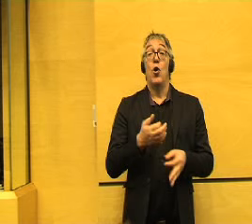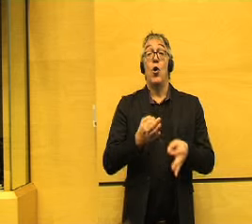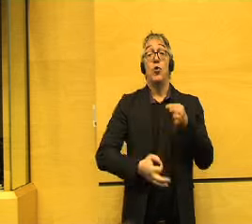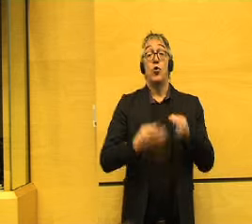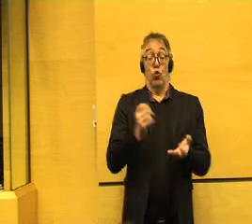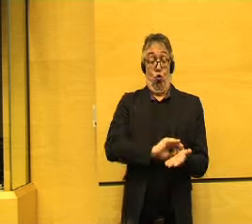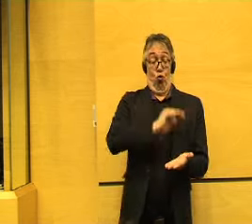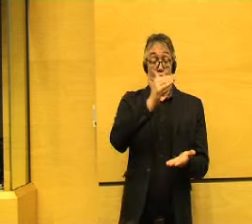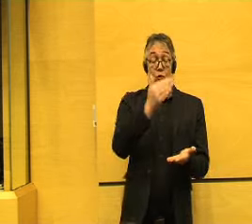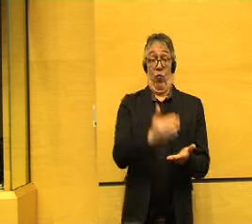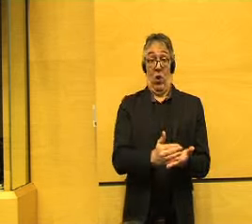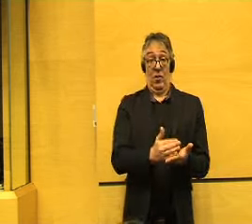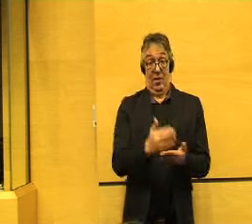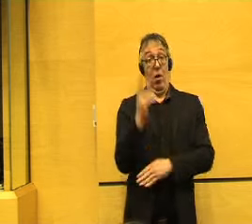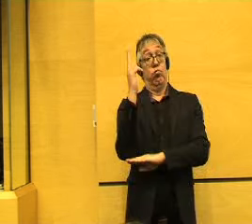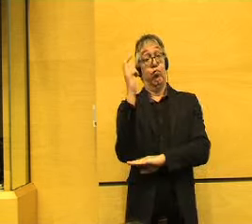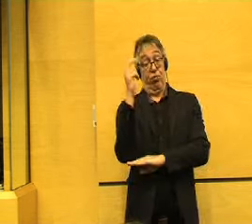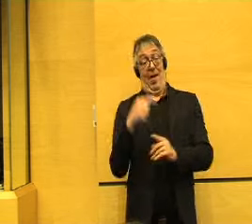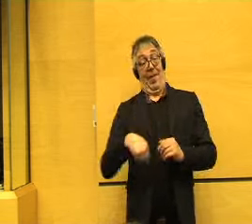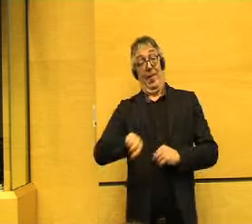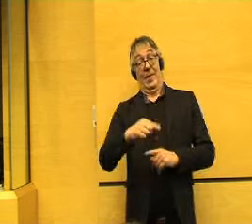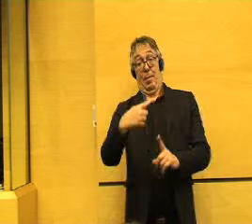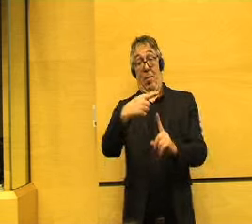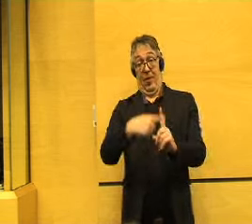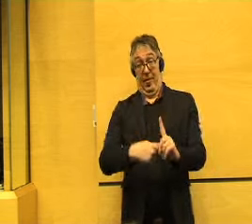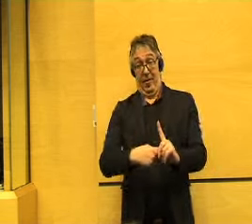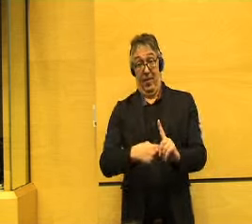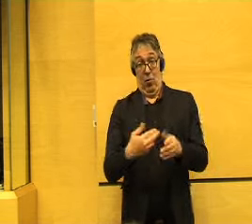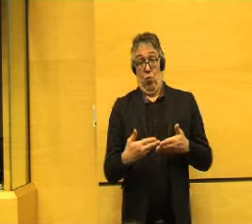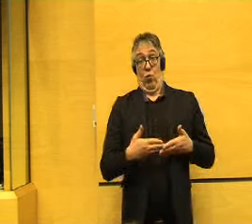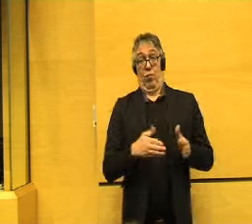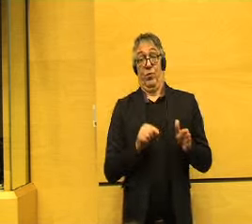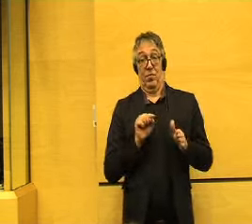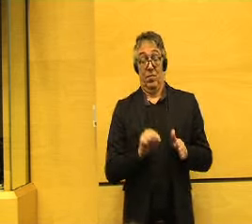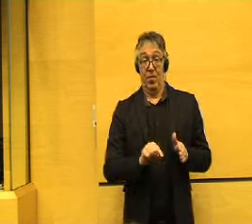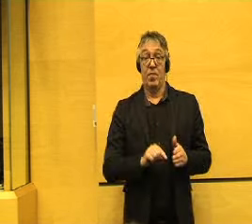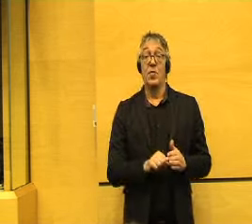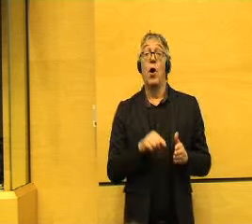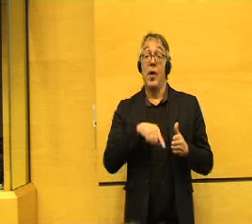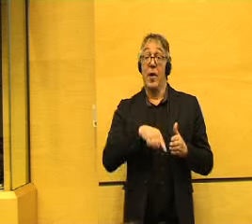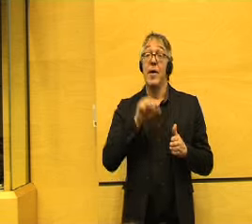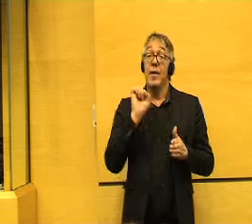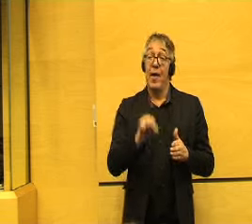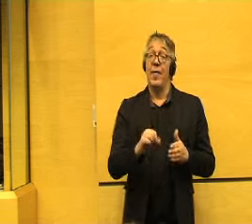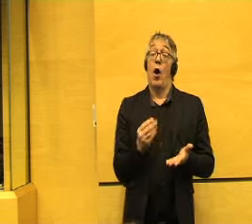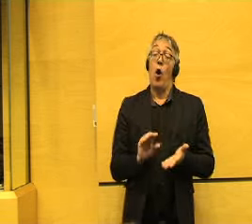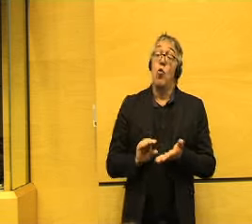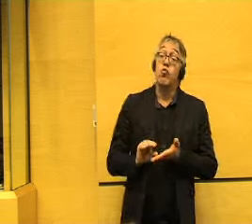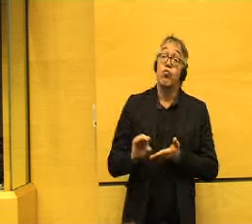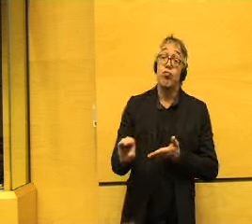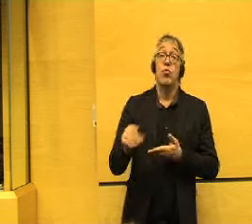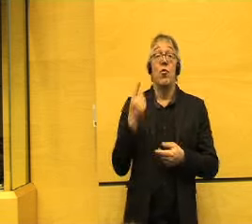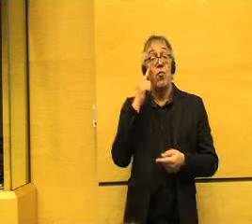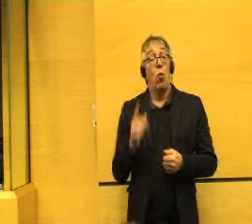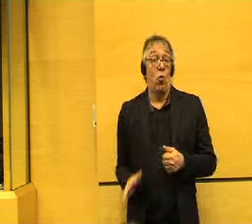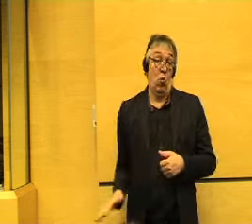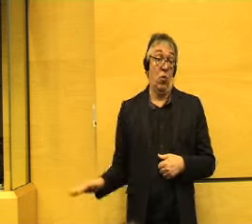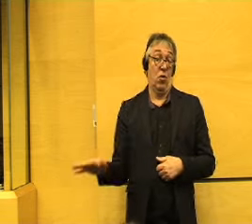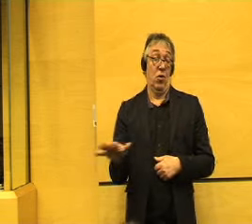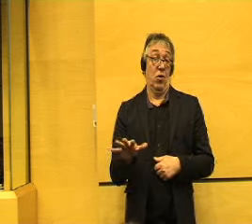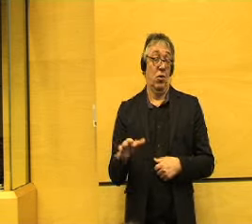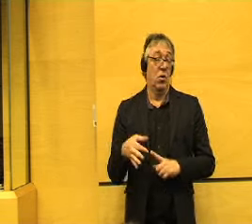month. This act provides legal assistance to everyone, particularly the poor and